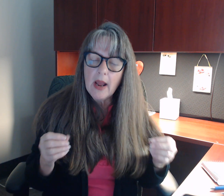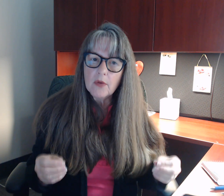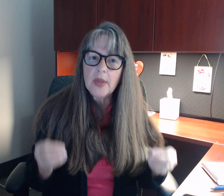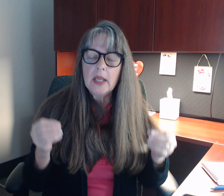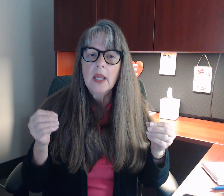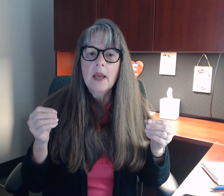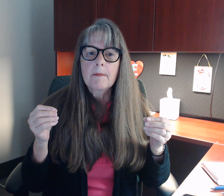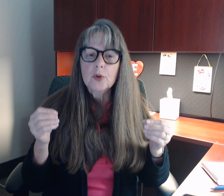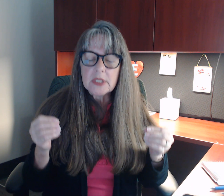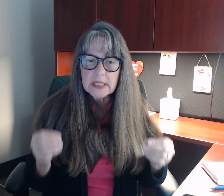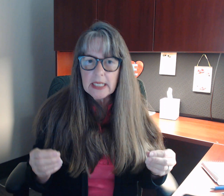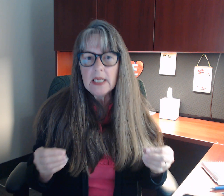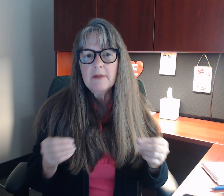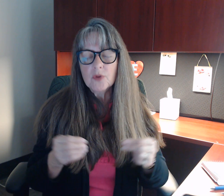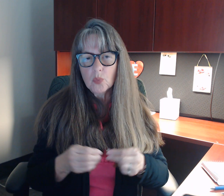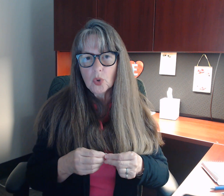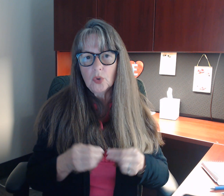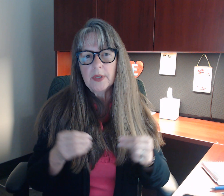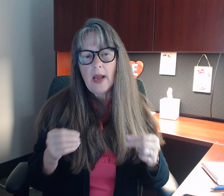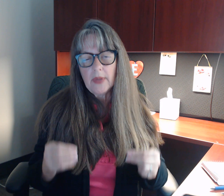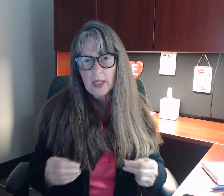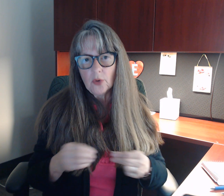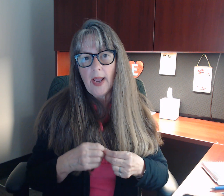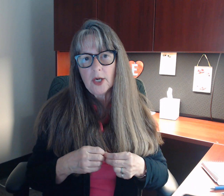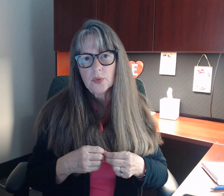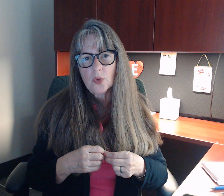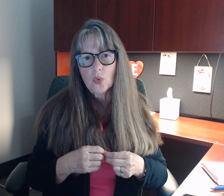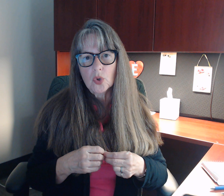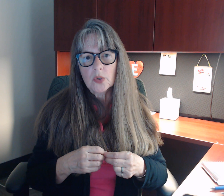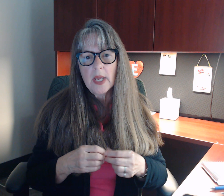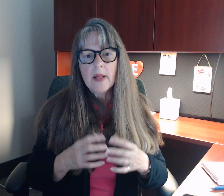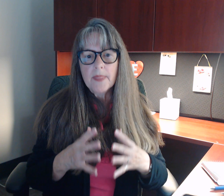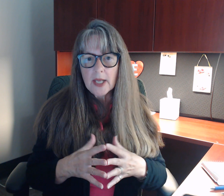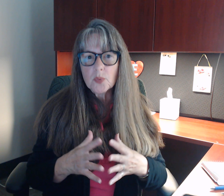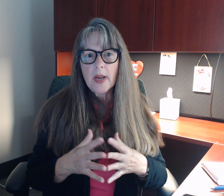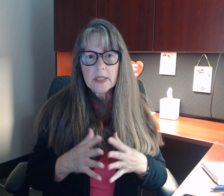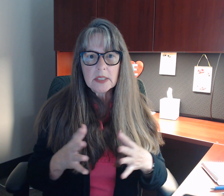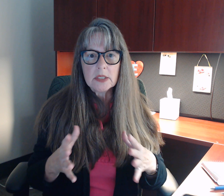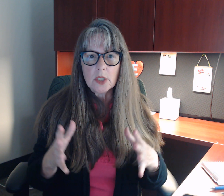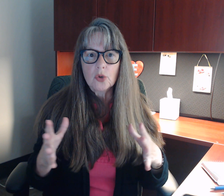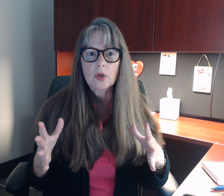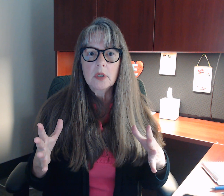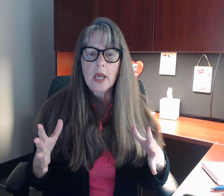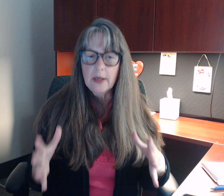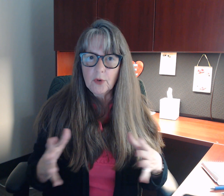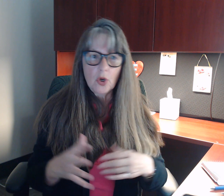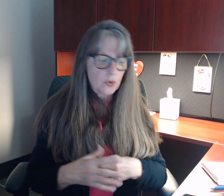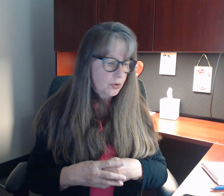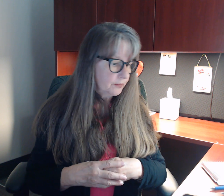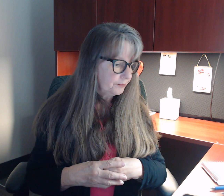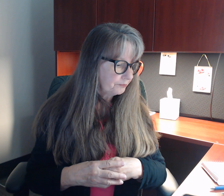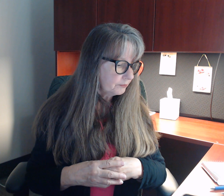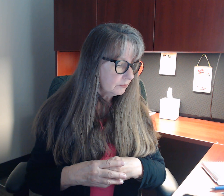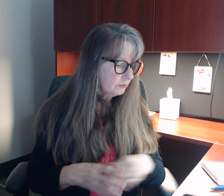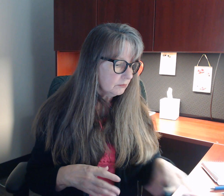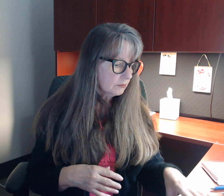they perceive the world and how they interact with the world. That's why it's considered a different culture.